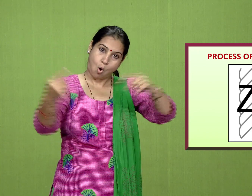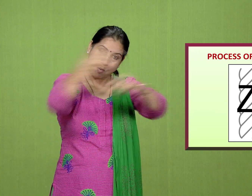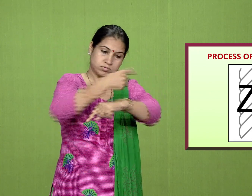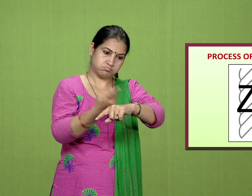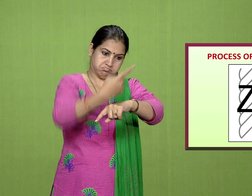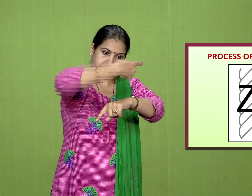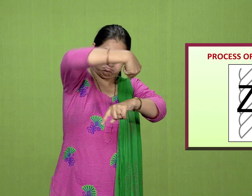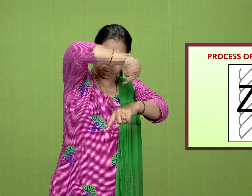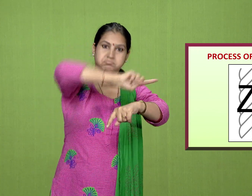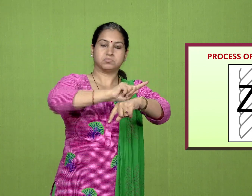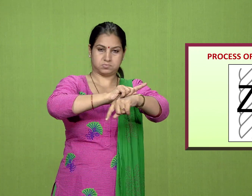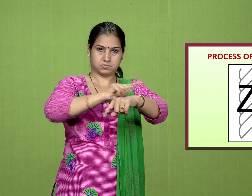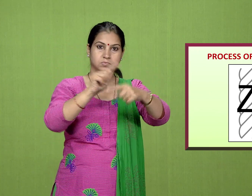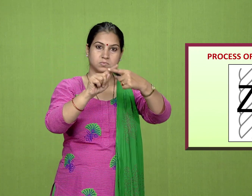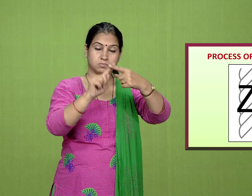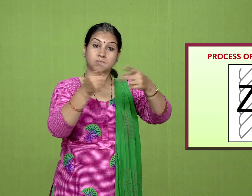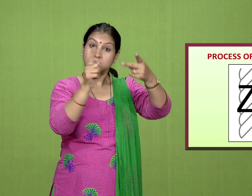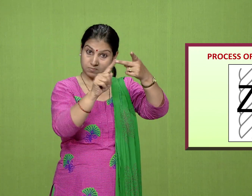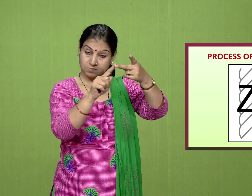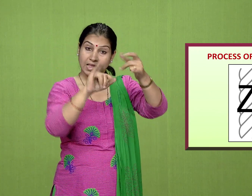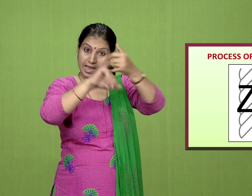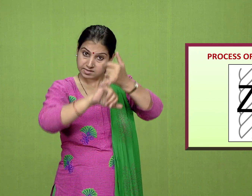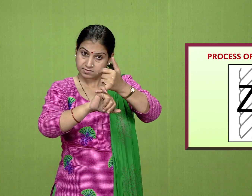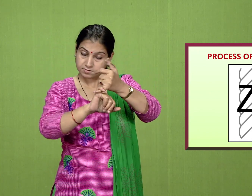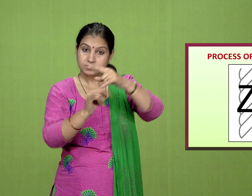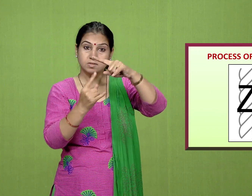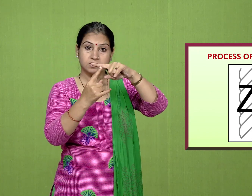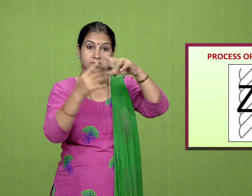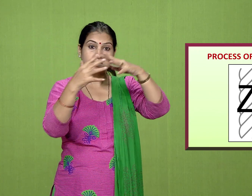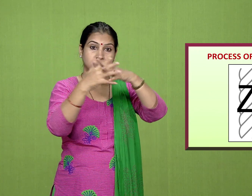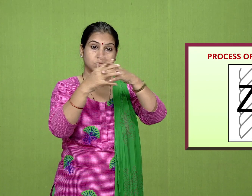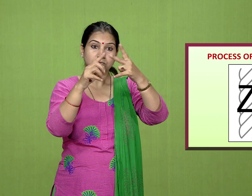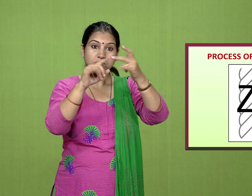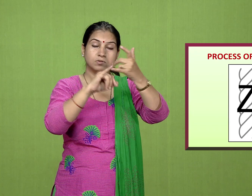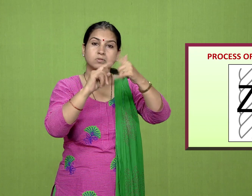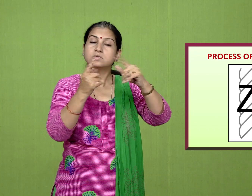whereas the S twist in the clockwise direction.